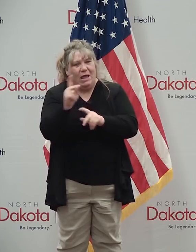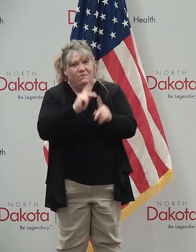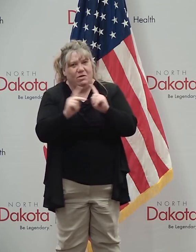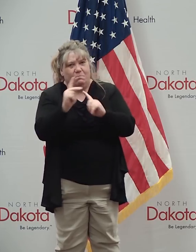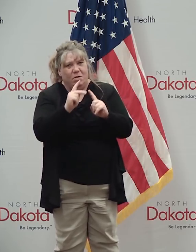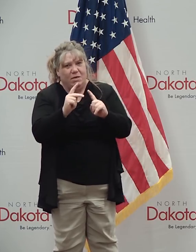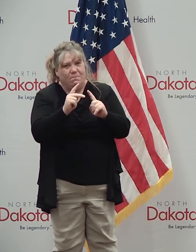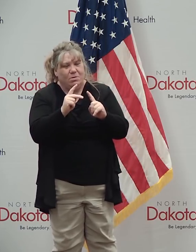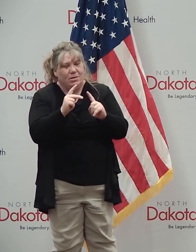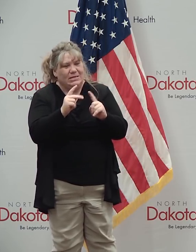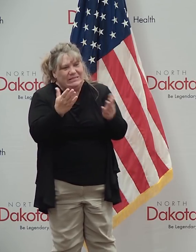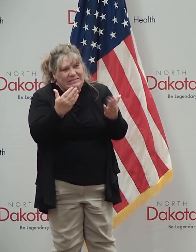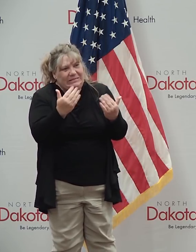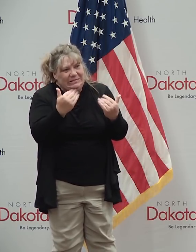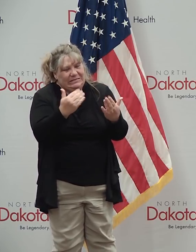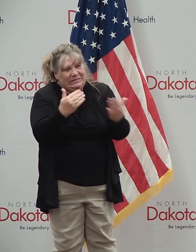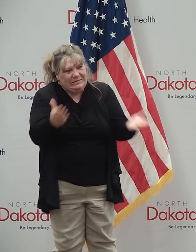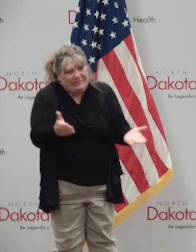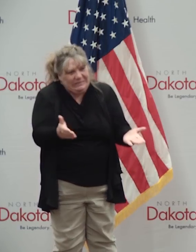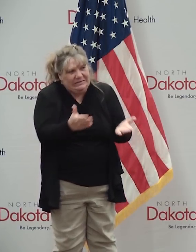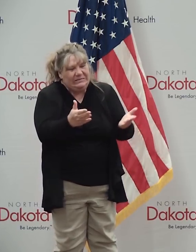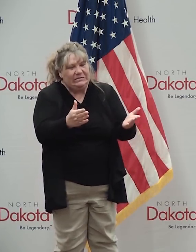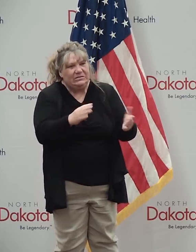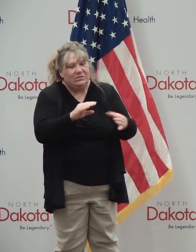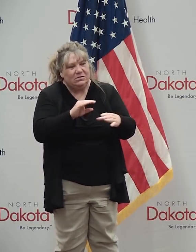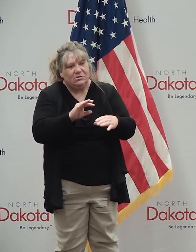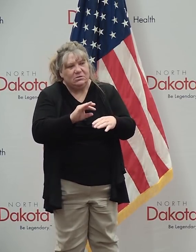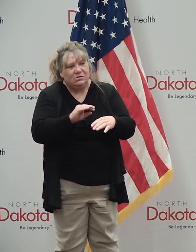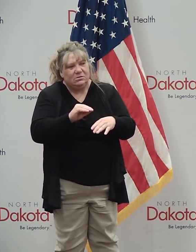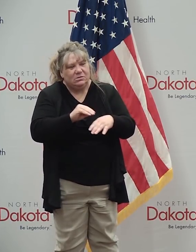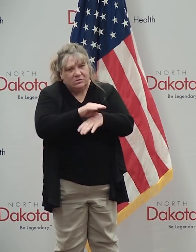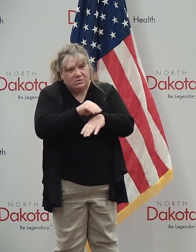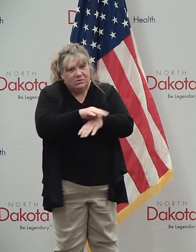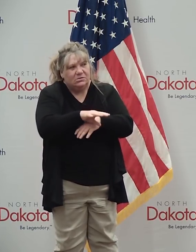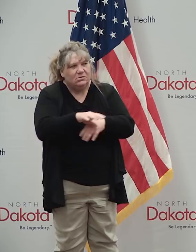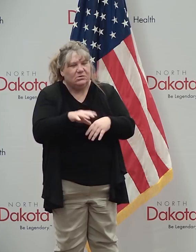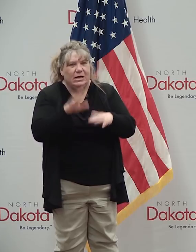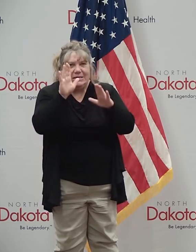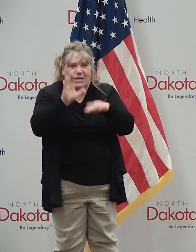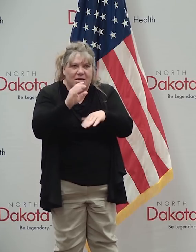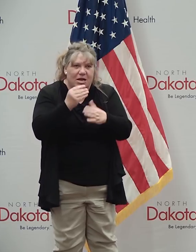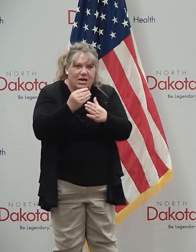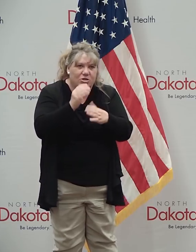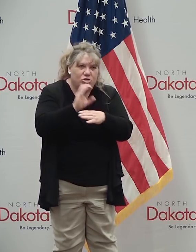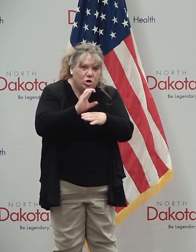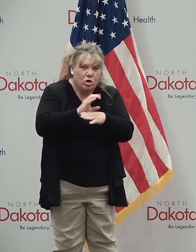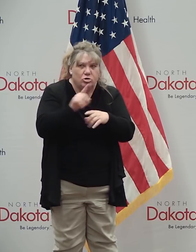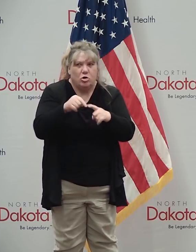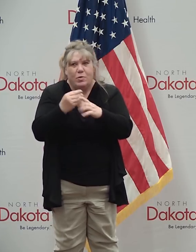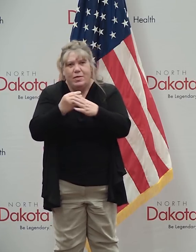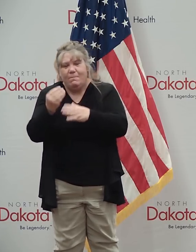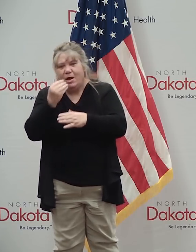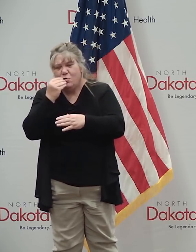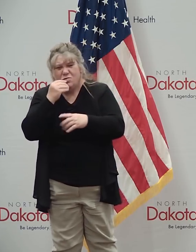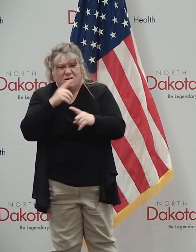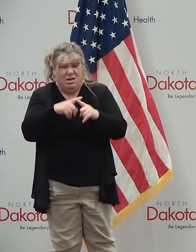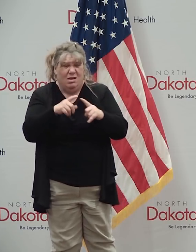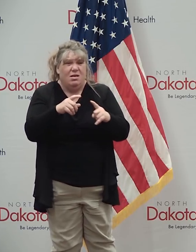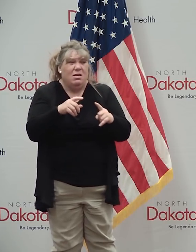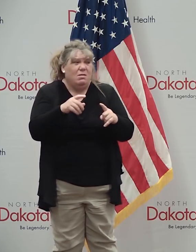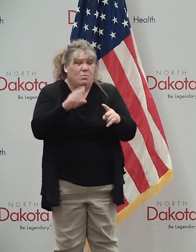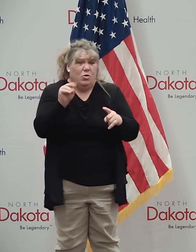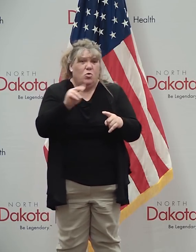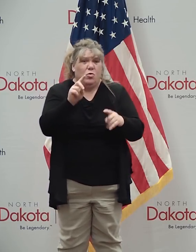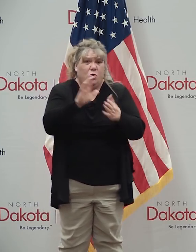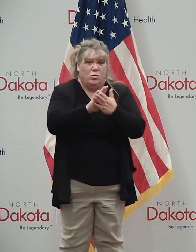them, if you will, as they're getting groceries or attending, Sunday church or whatever it might be. But I would say that they have a great organization. The North